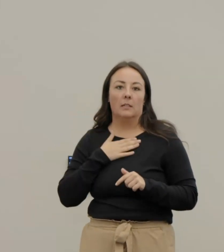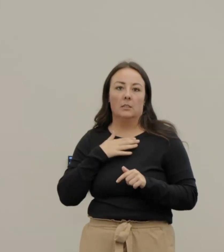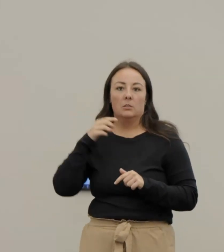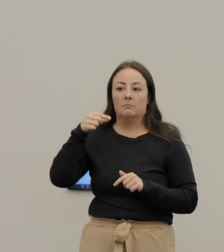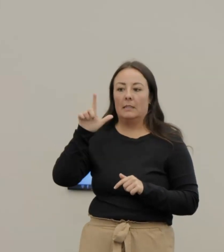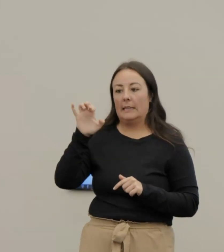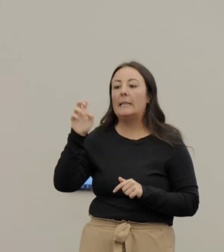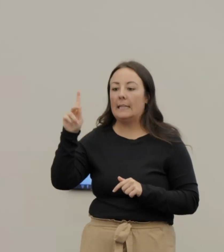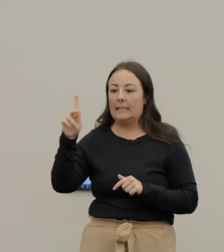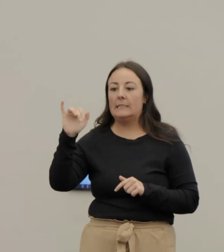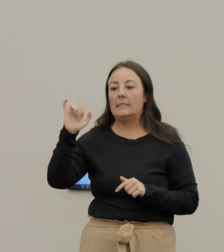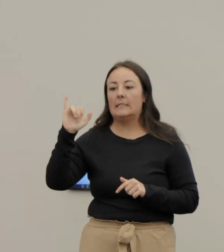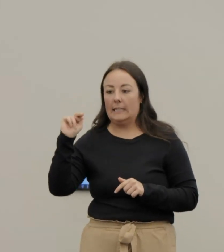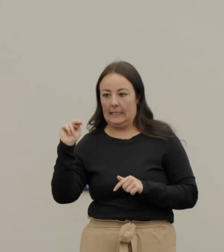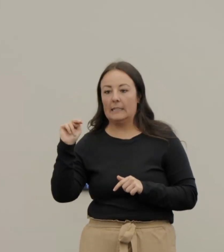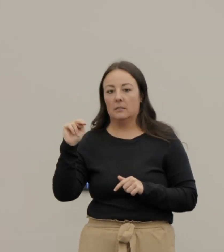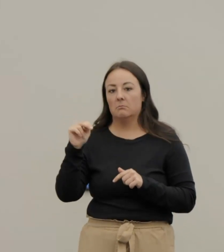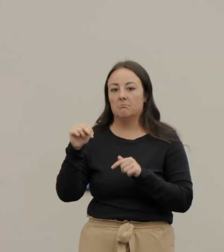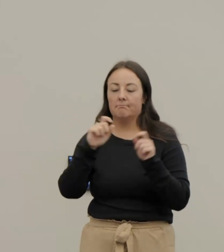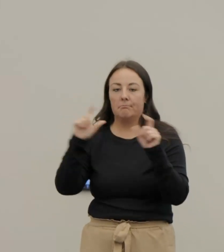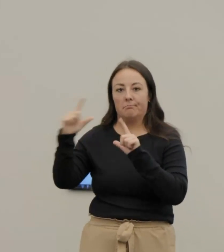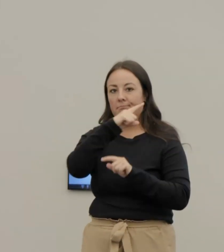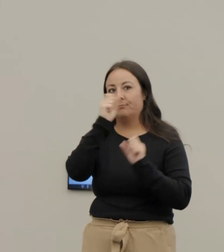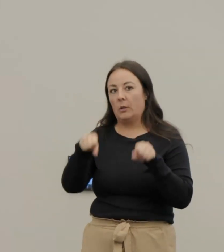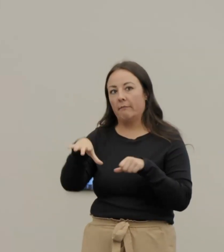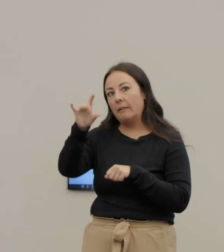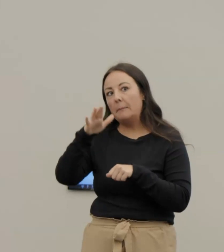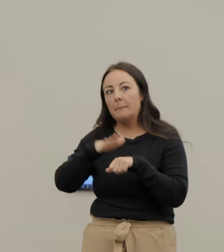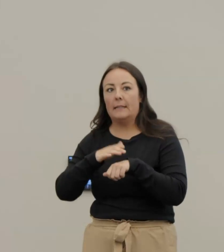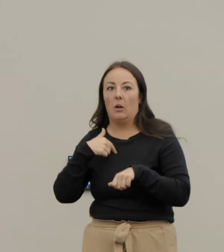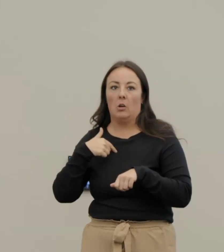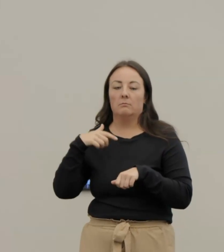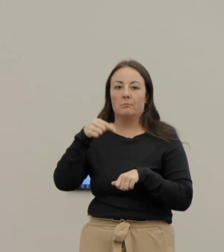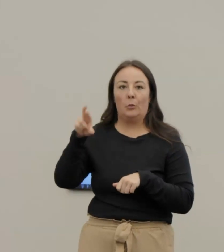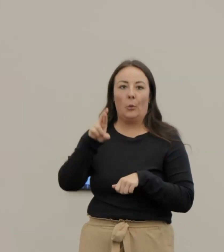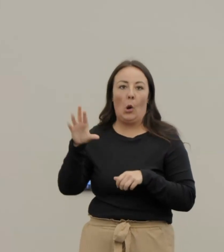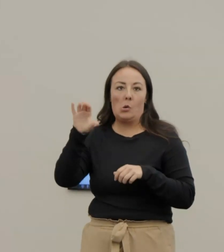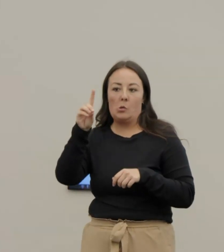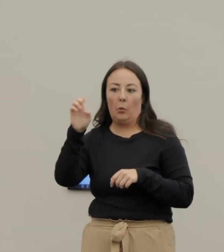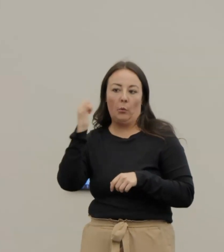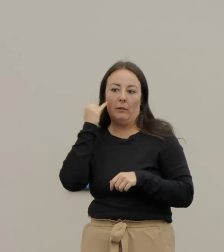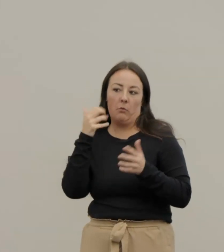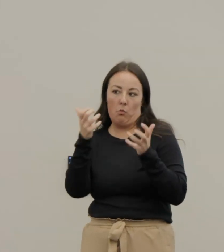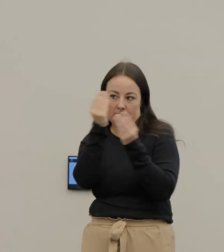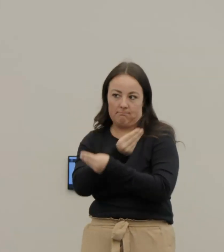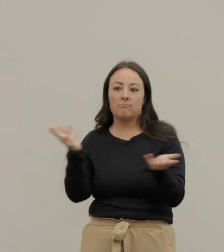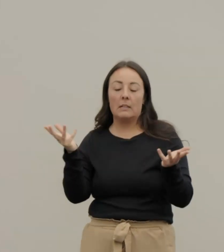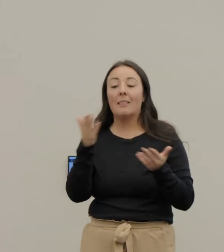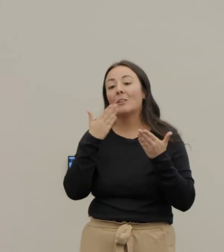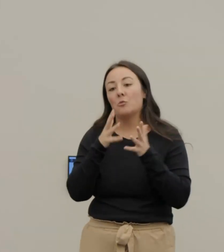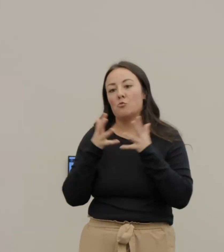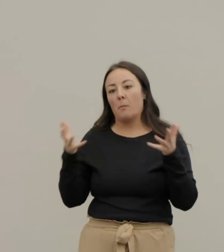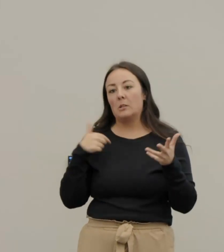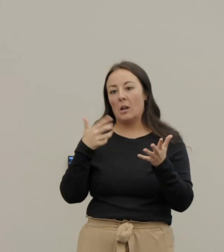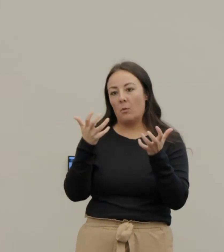Christina-Adams-developer. If not, just email me, come find me. I'll give you the QR code. Thank you very much. And I just